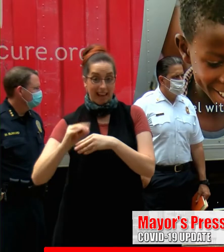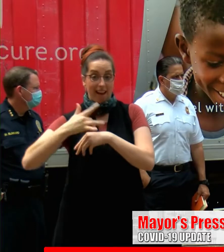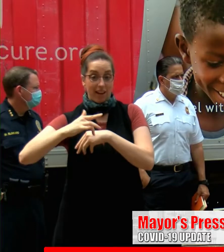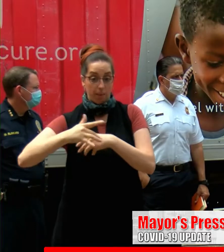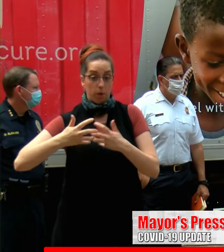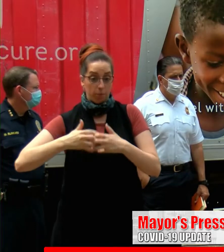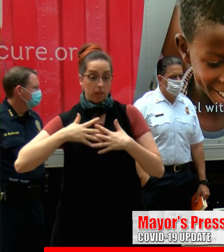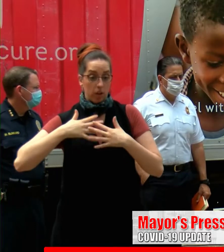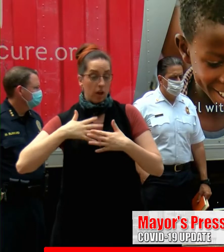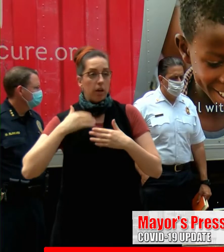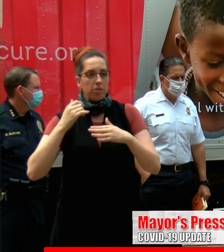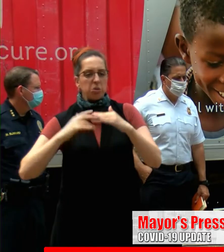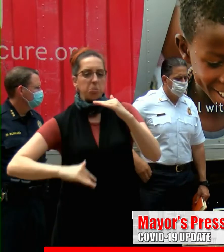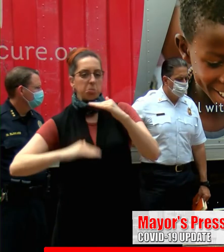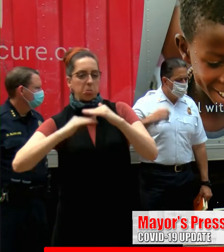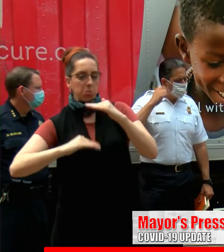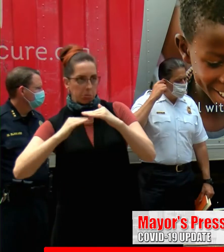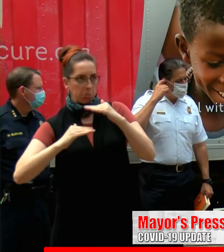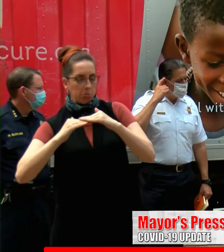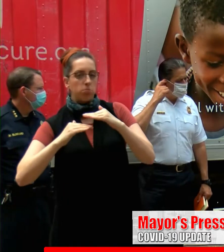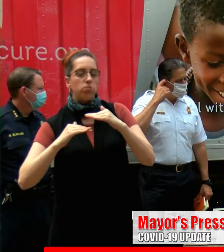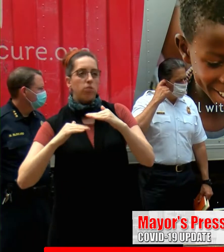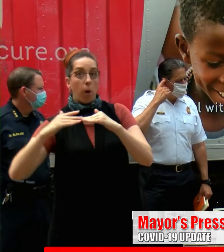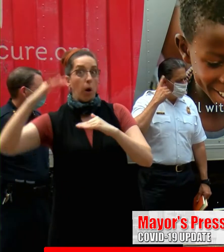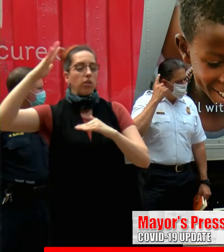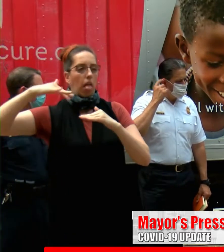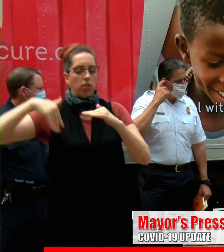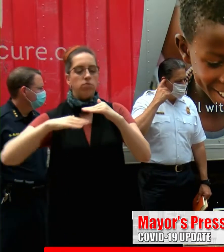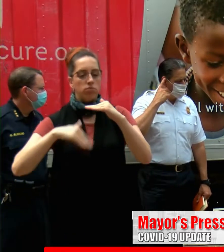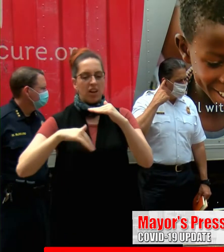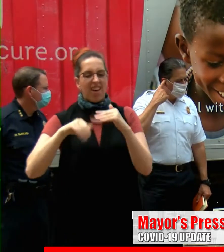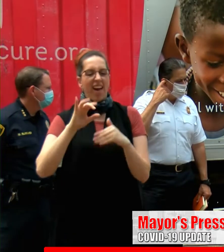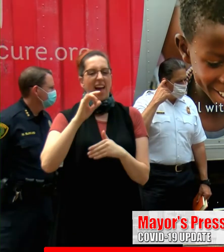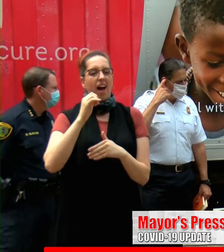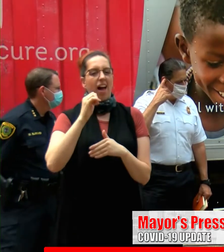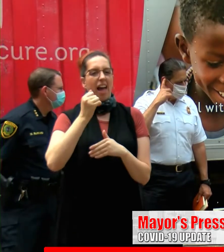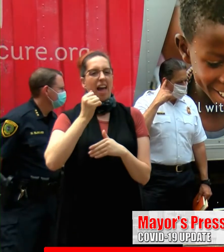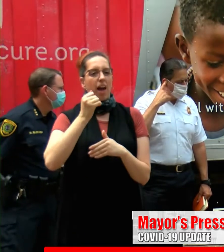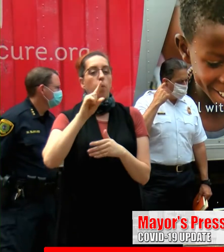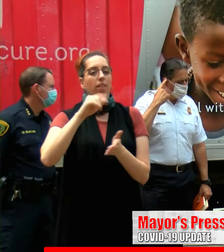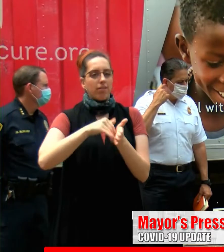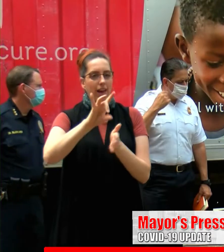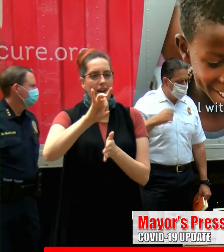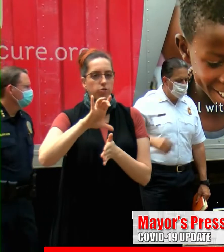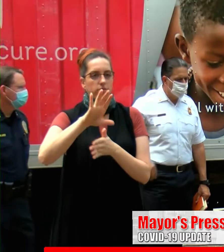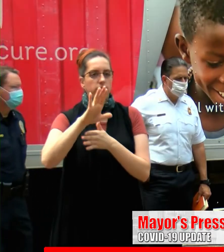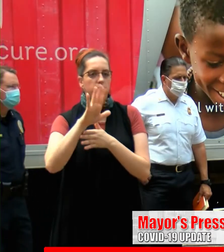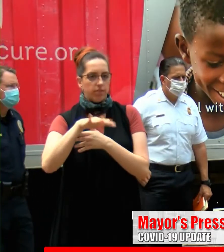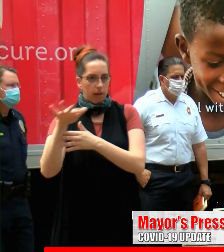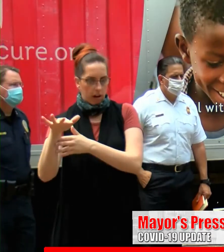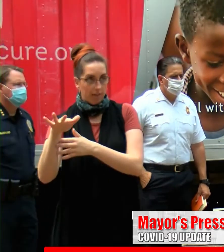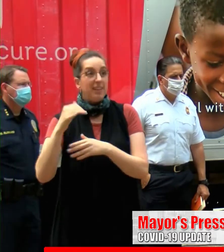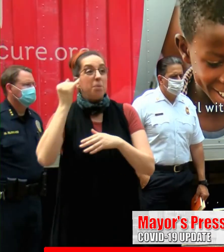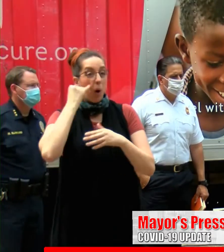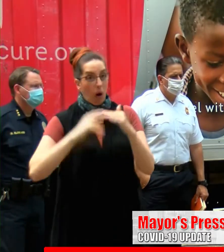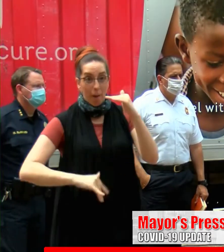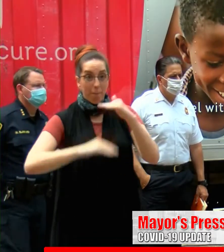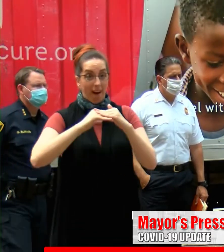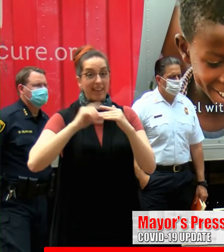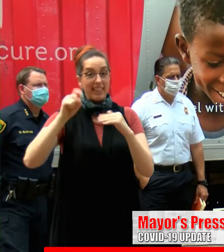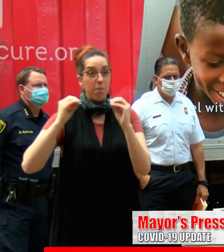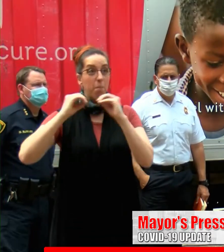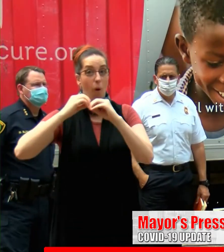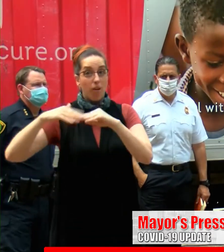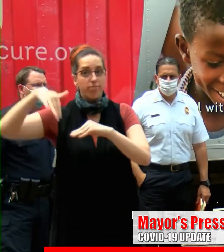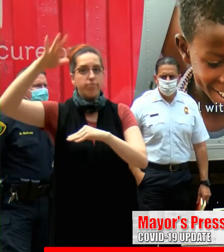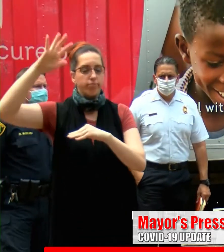the surge, and you see that number being right at 1855. And then if they have to have the surge, there's room to